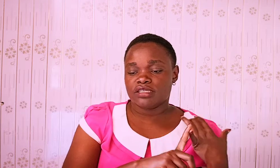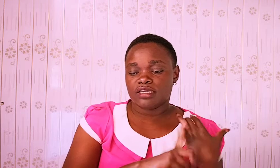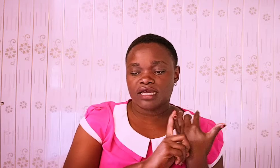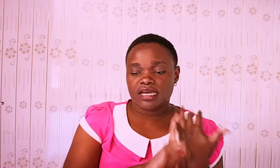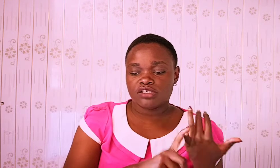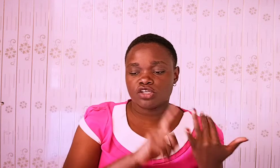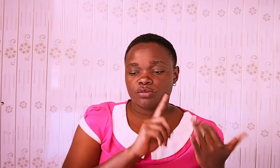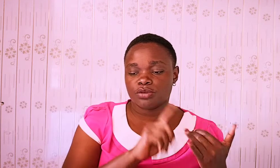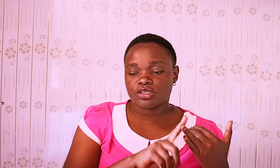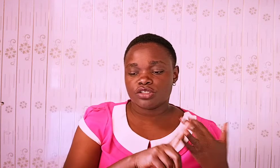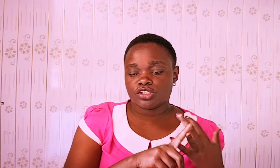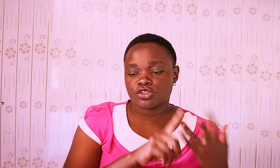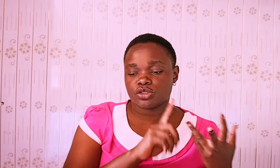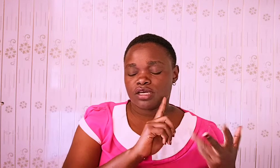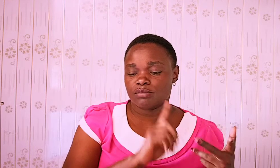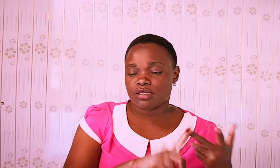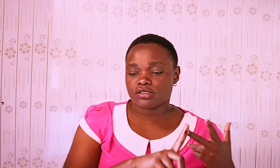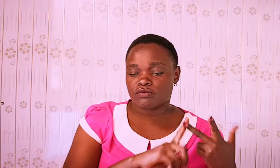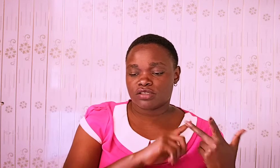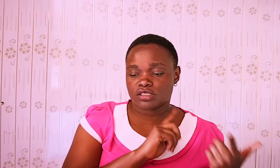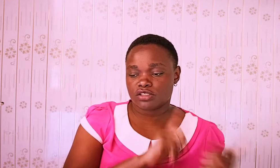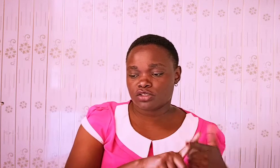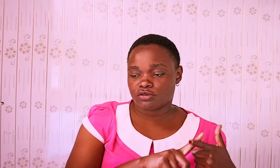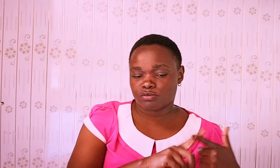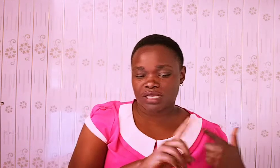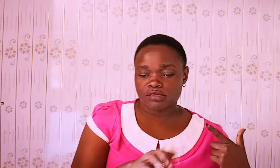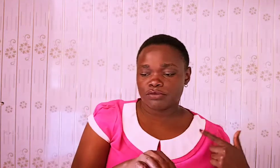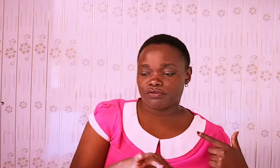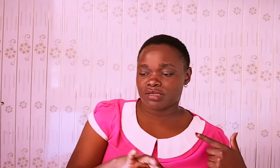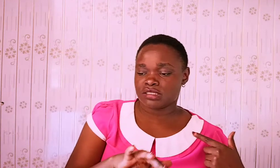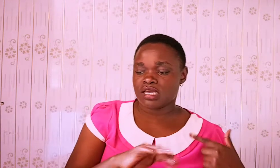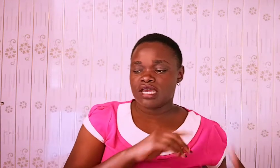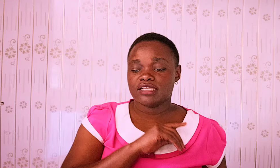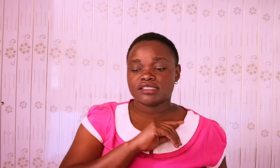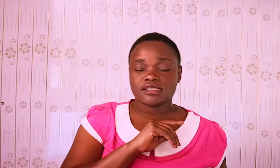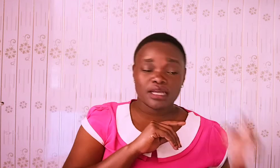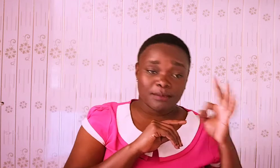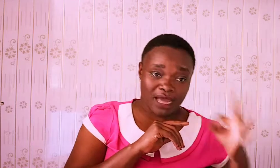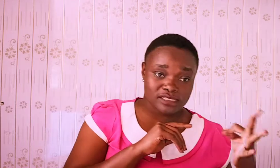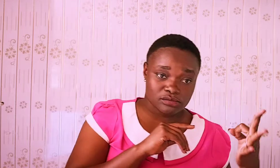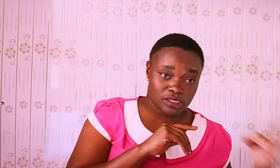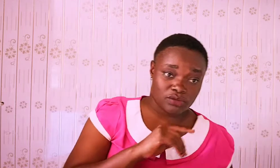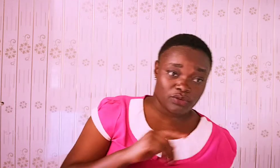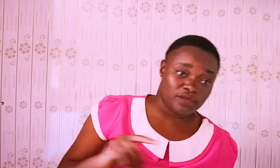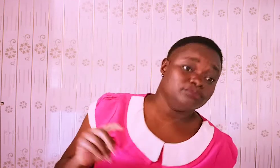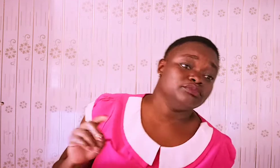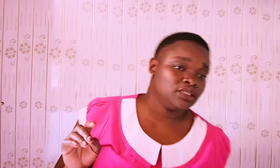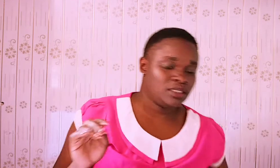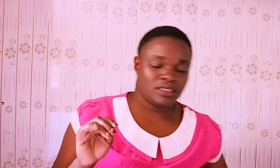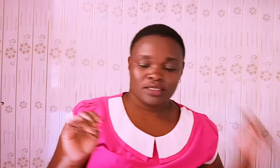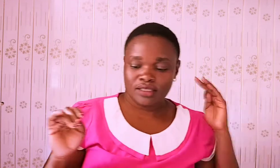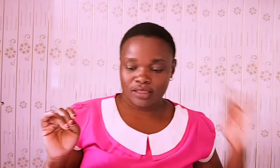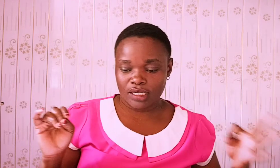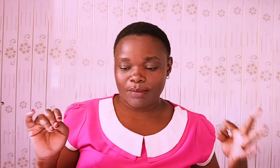the hand shape, orientation, and place of articulation plus movement. It's 3 marks, by the way. 3